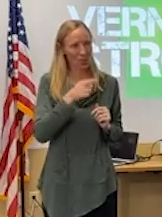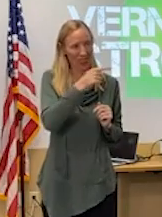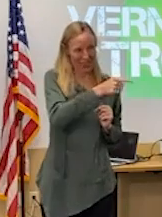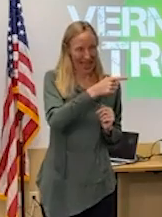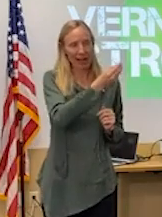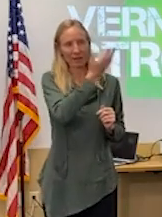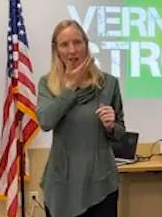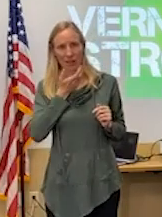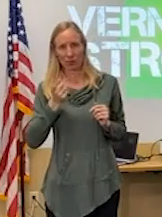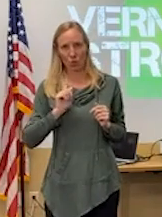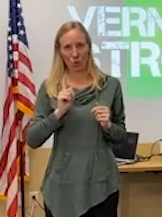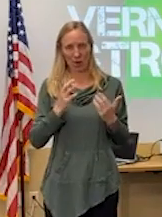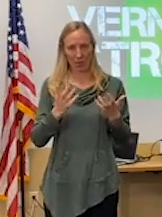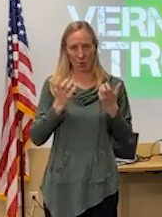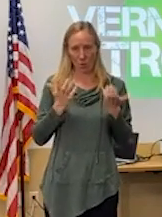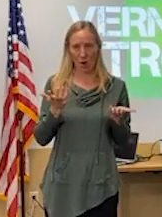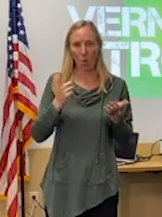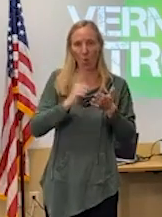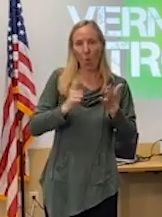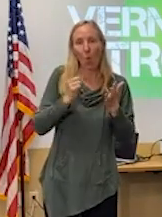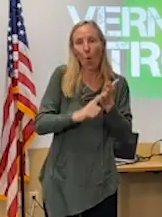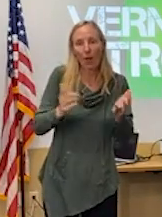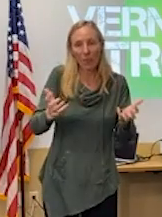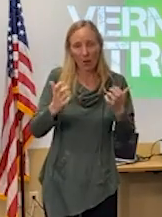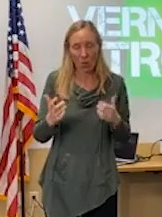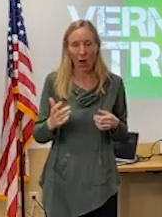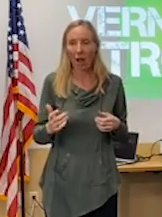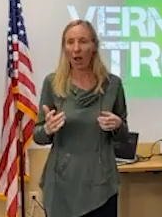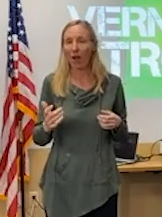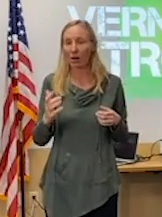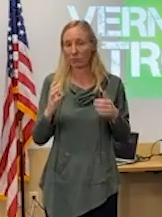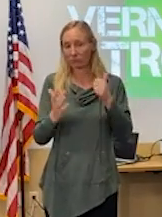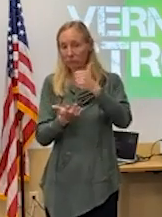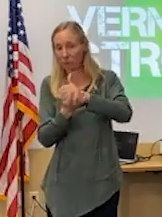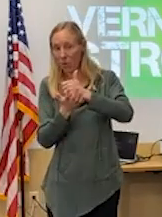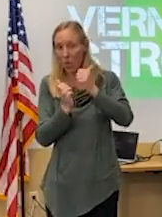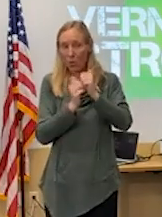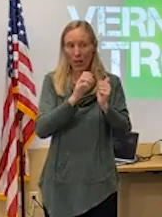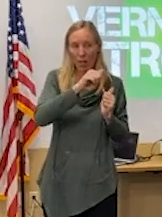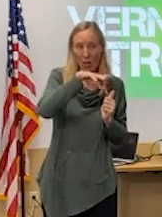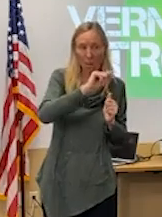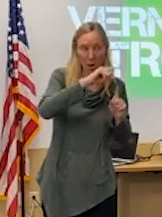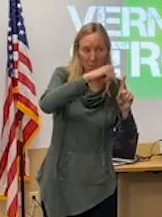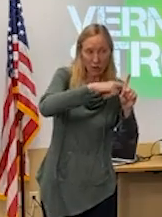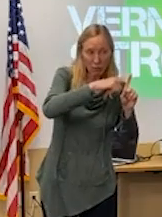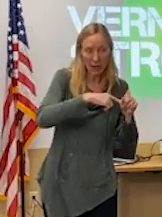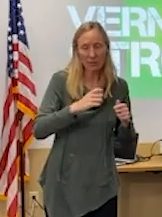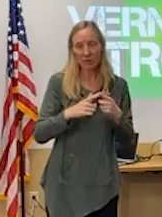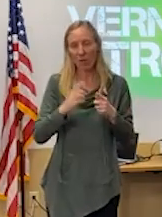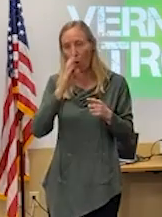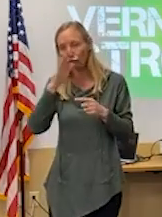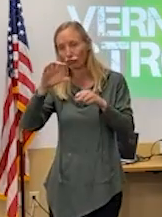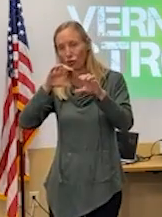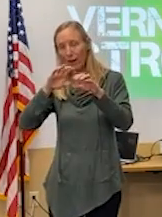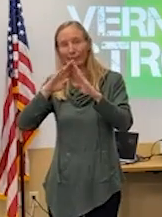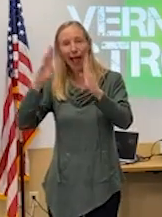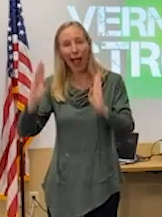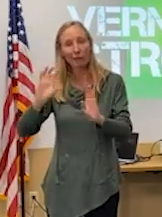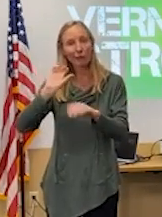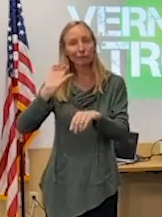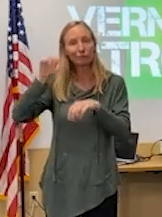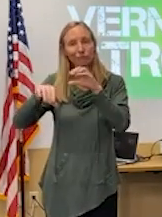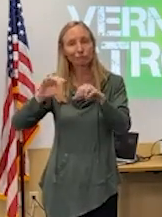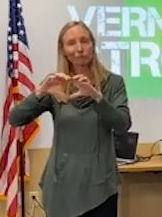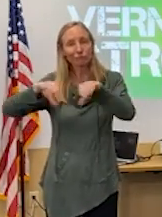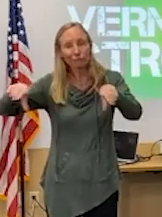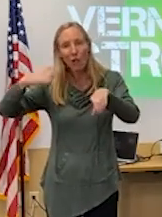they're telling us whether they want to have assistance in that direct housing or not. And then based upon